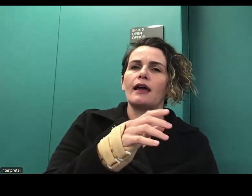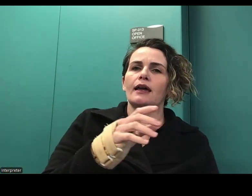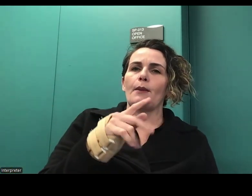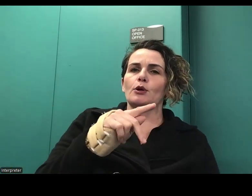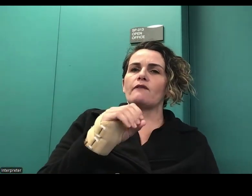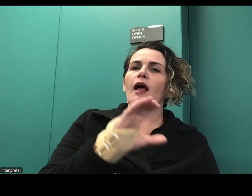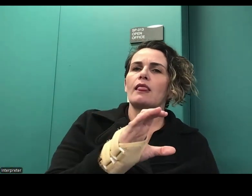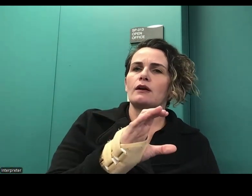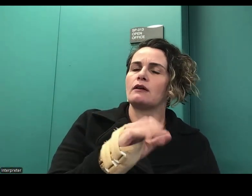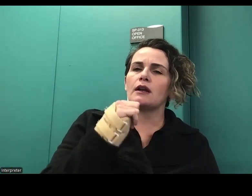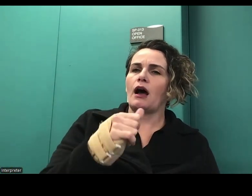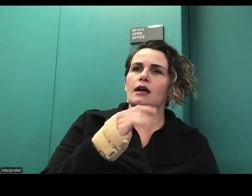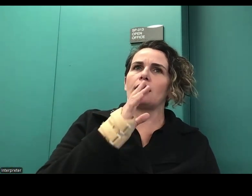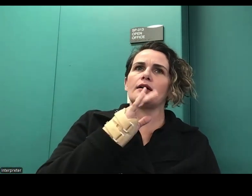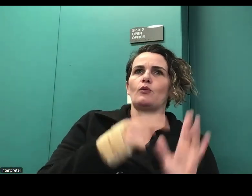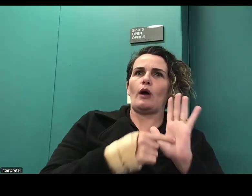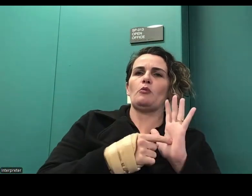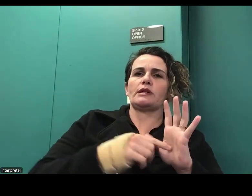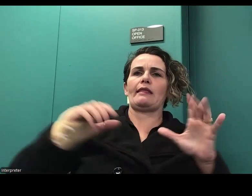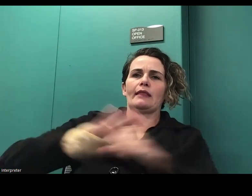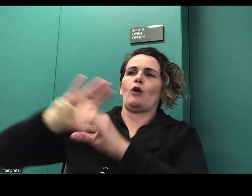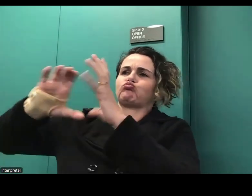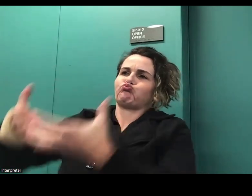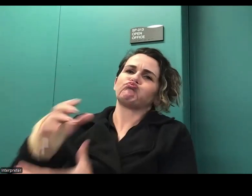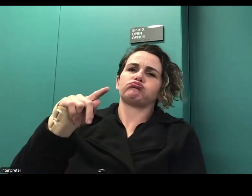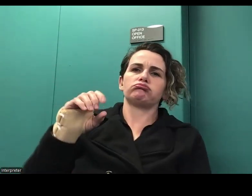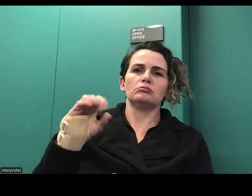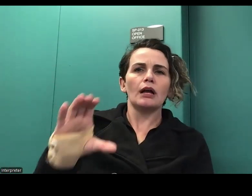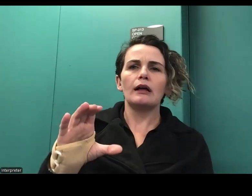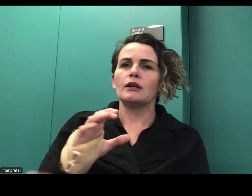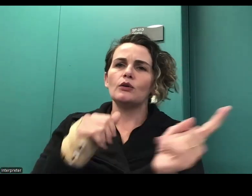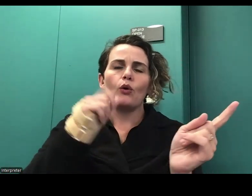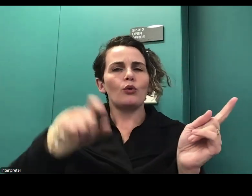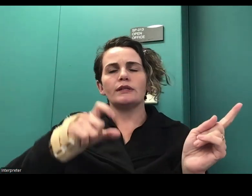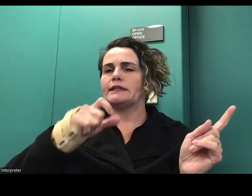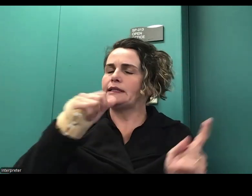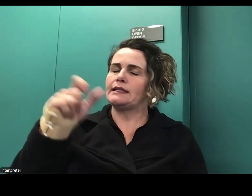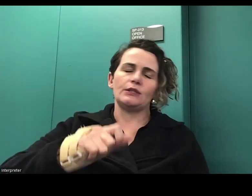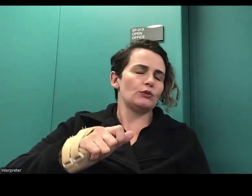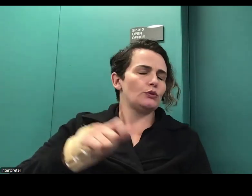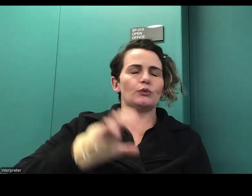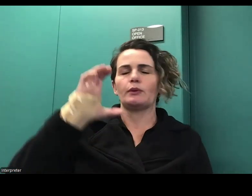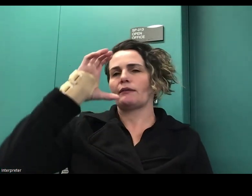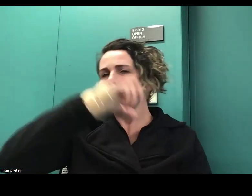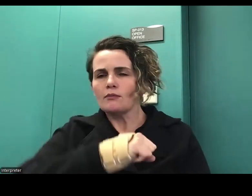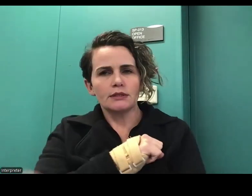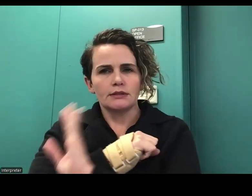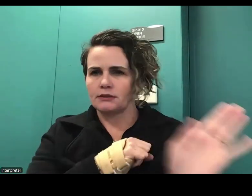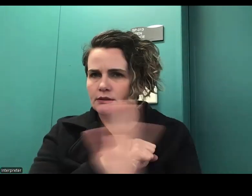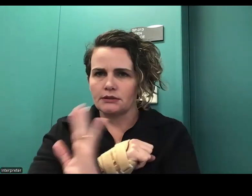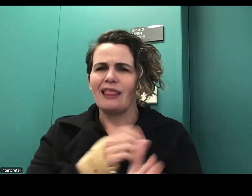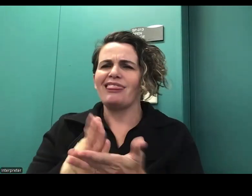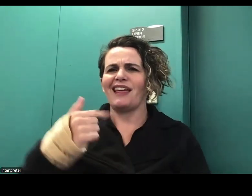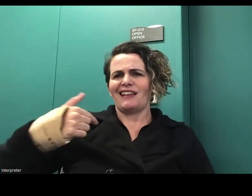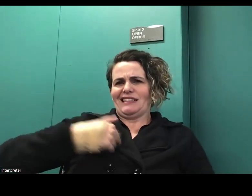individual experiences, need to be respected for that. You don't need to make assumptions about us. You need to let us be who